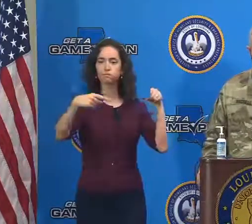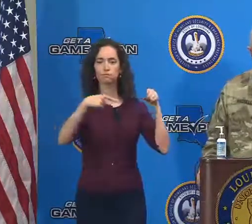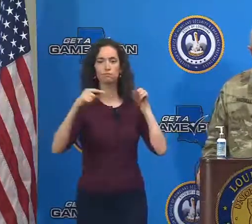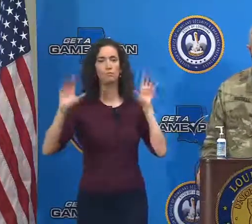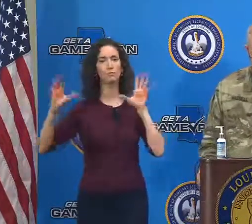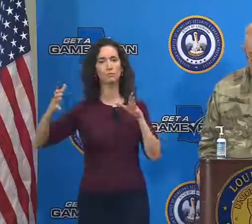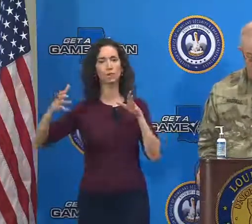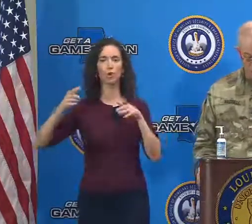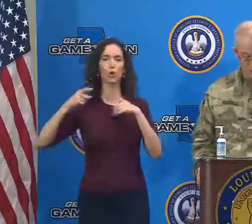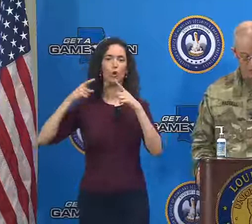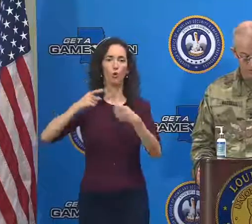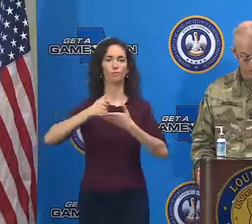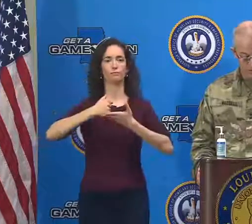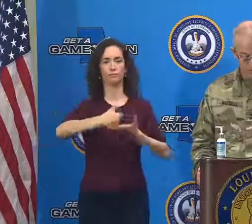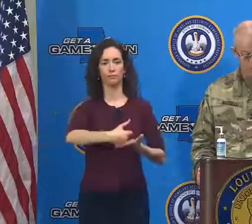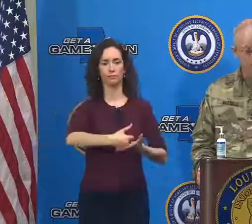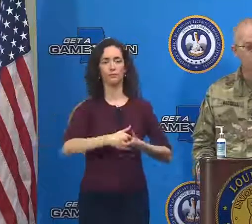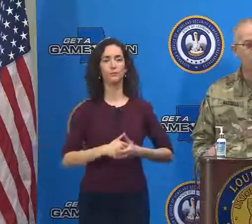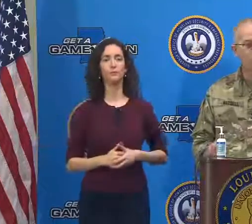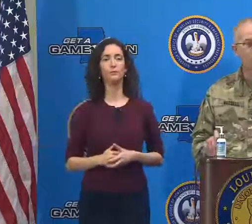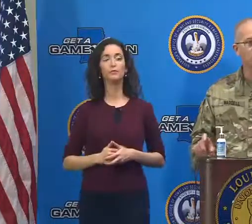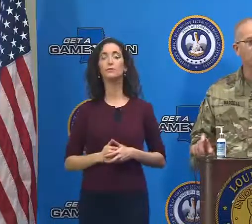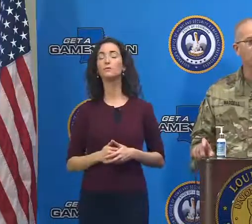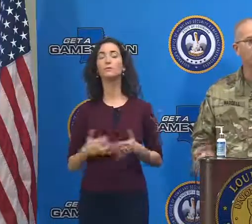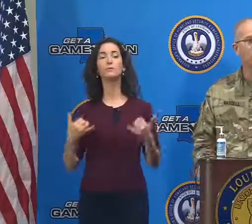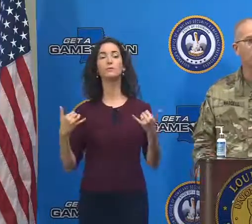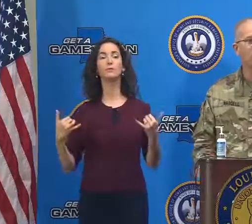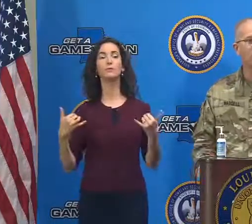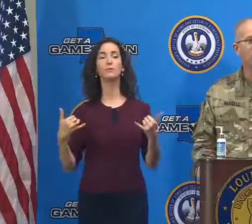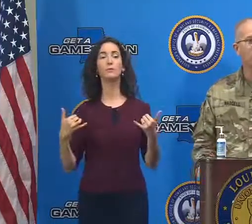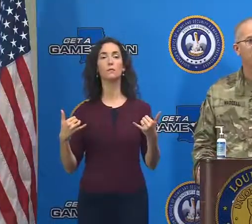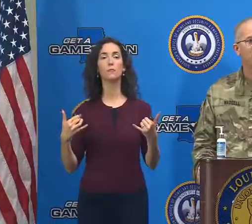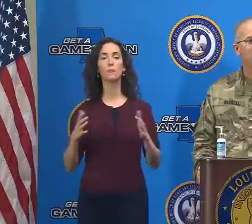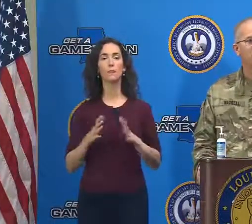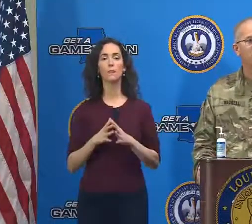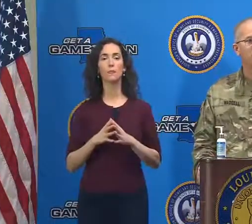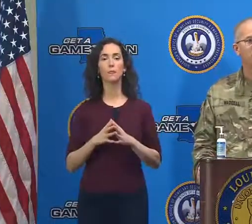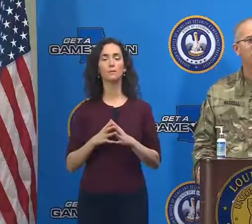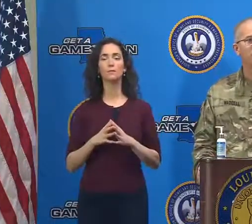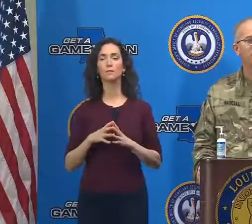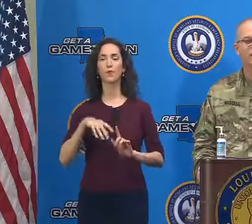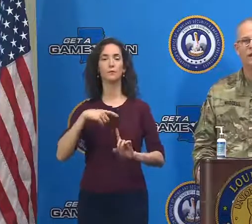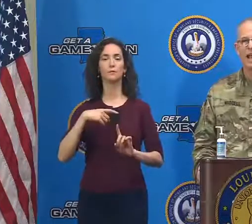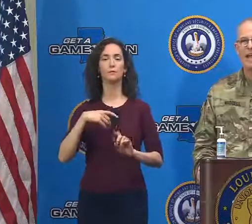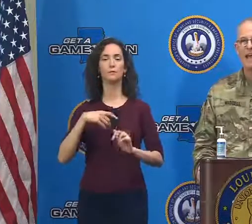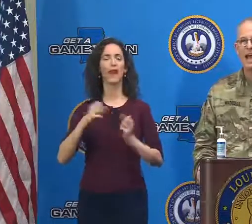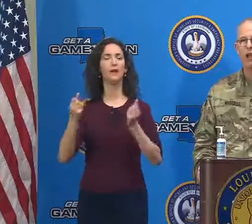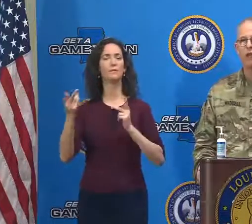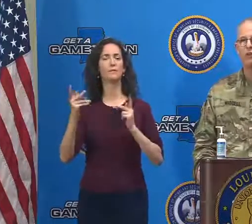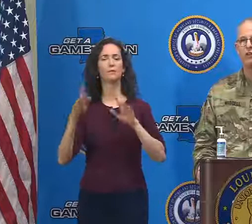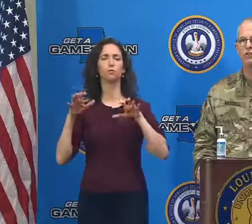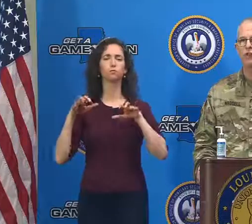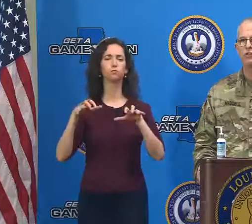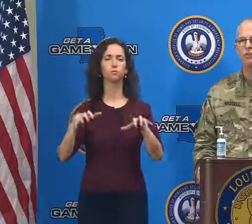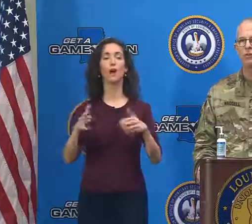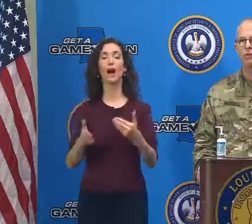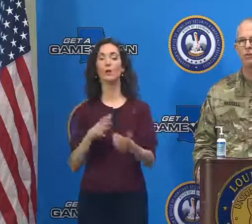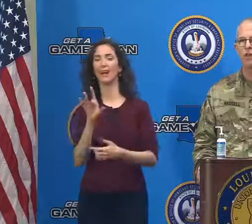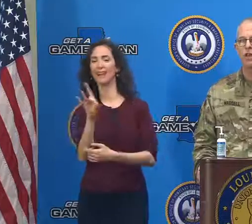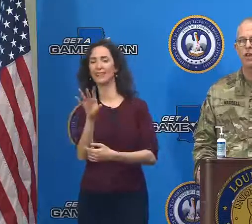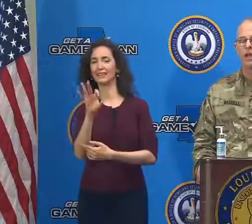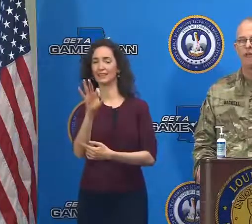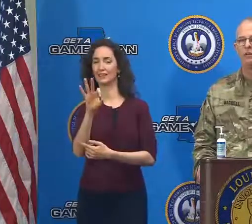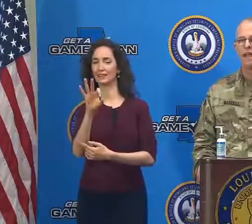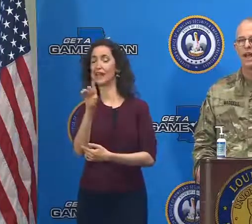Ida. Our current overall strength is nearing 8,900 service